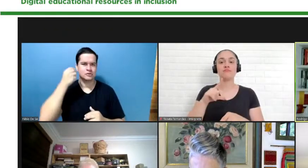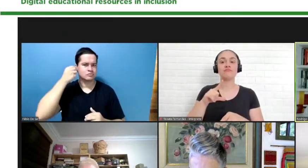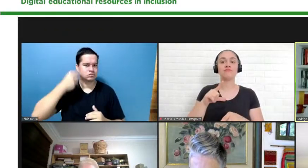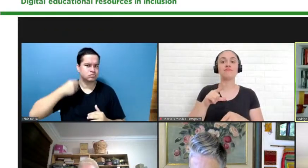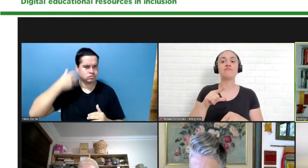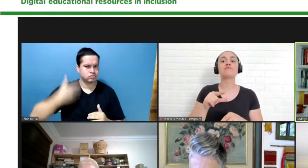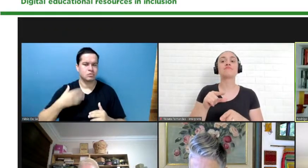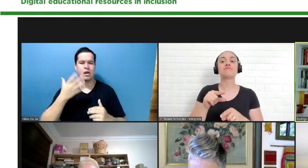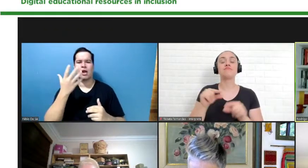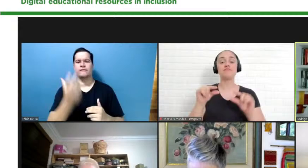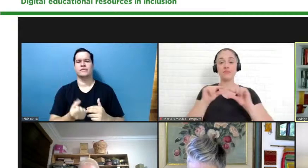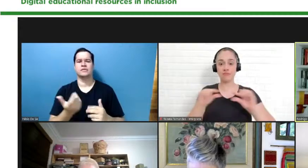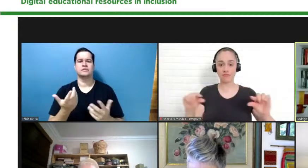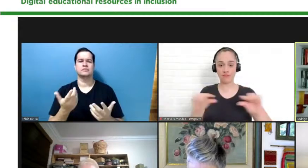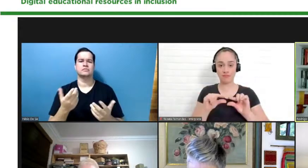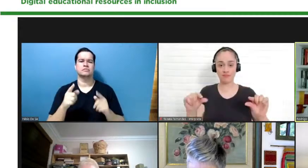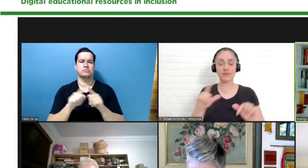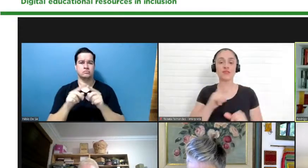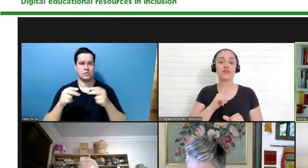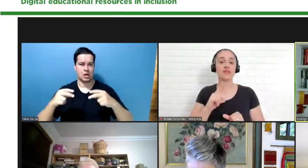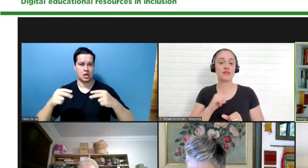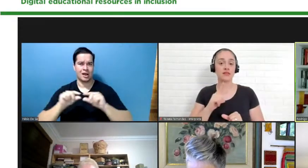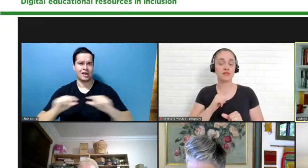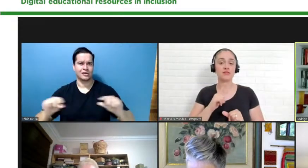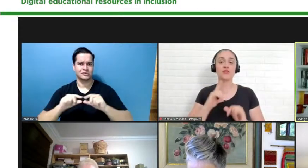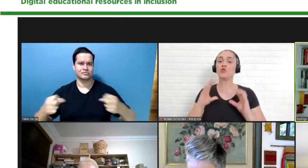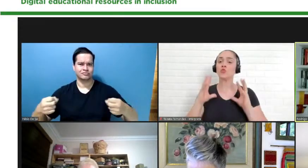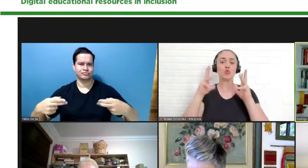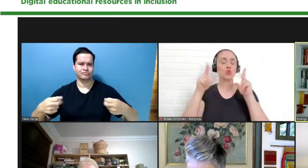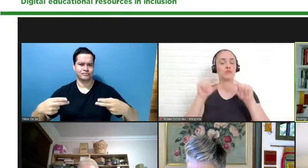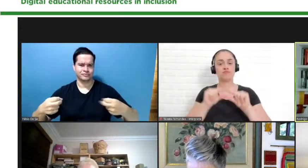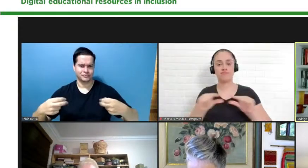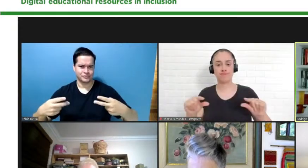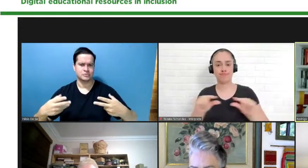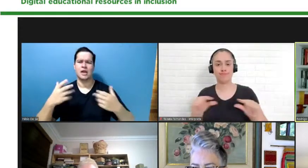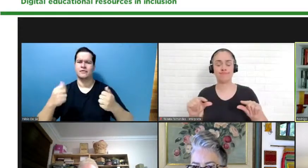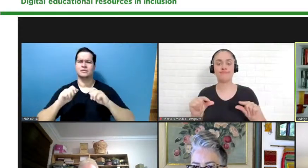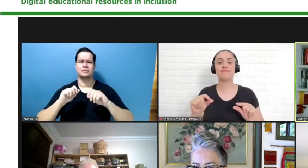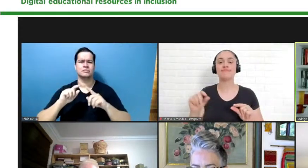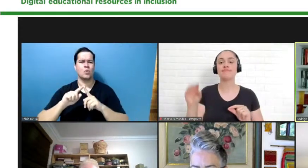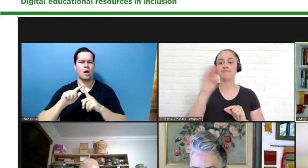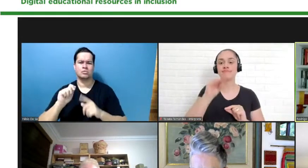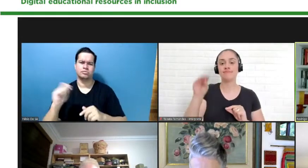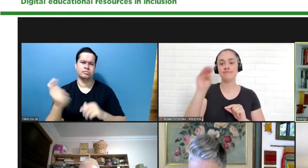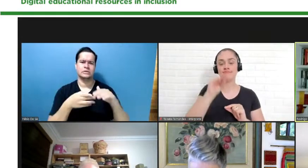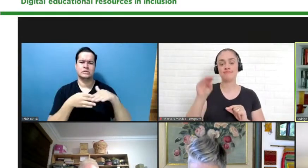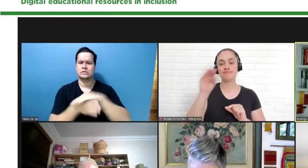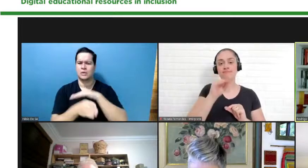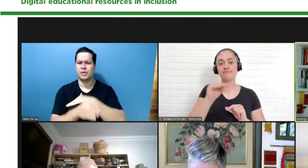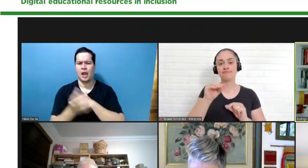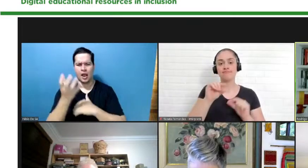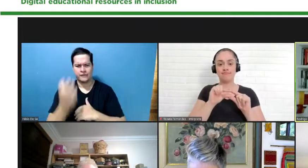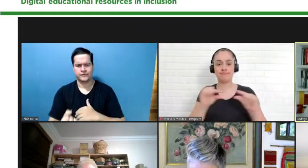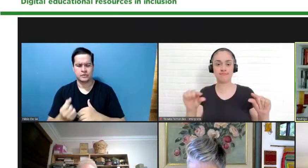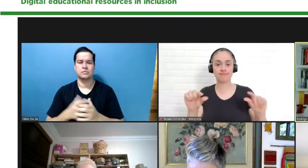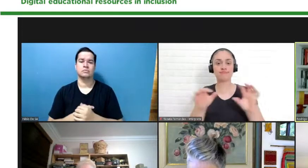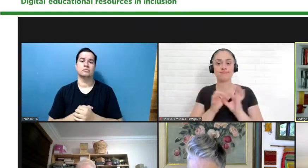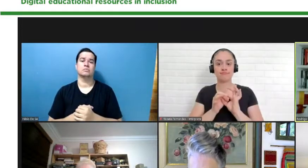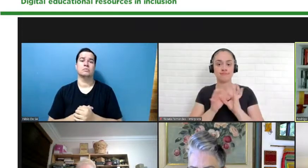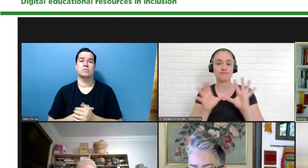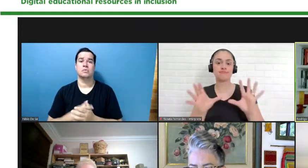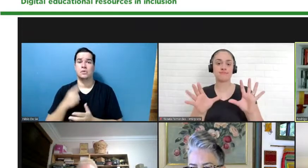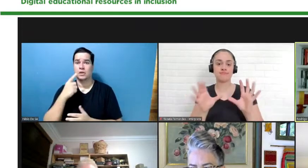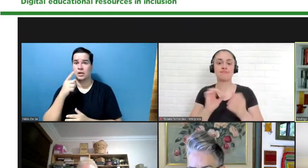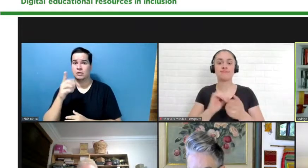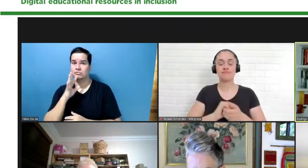subtitles will be on your screen at all times. English audio description will be hosted on a separate